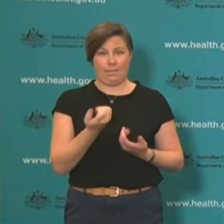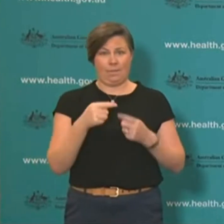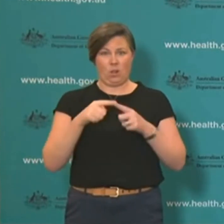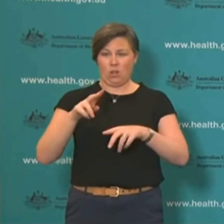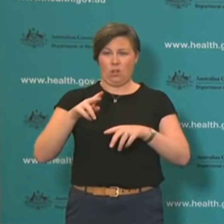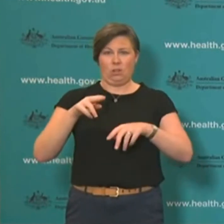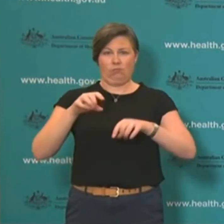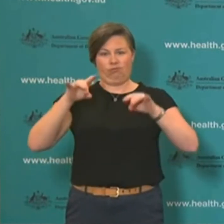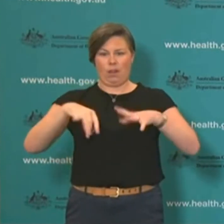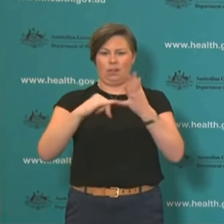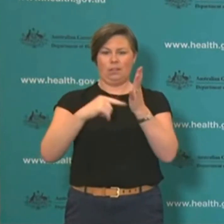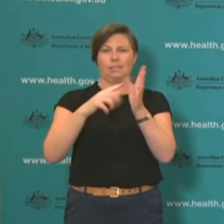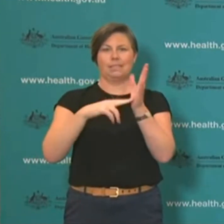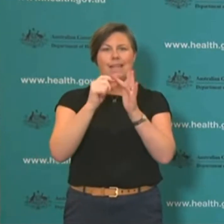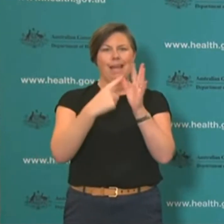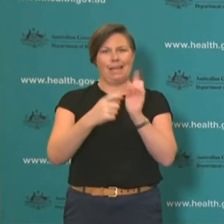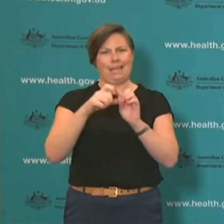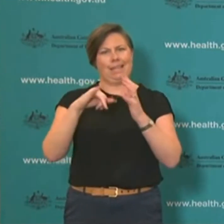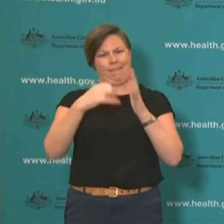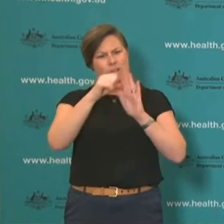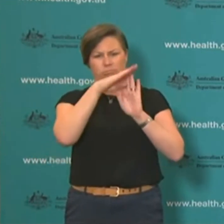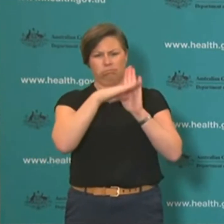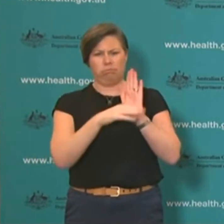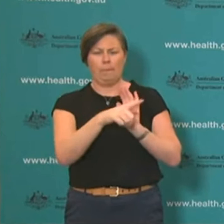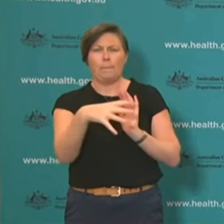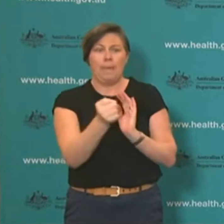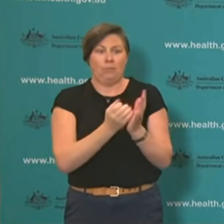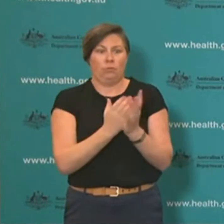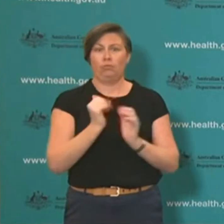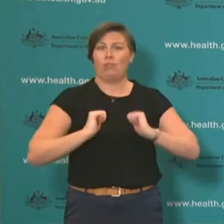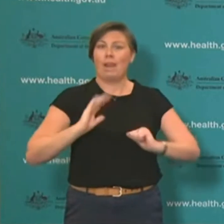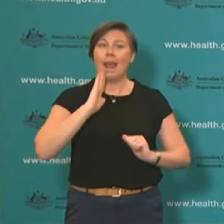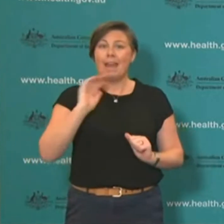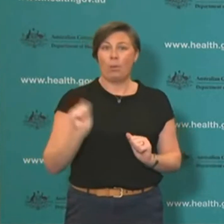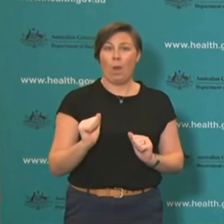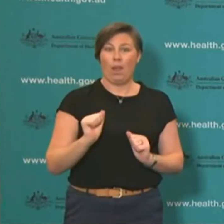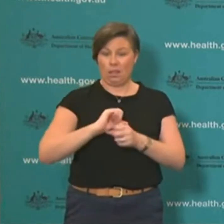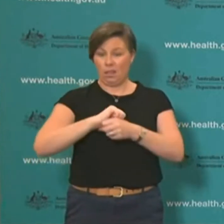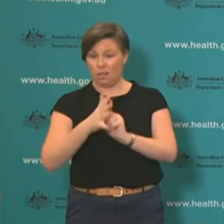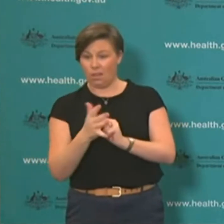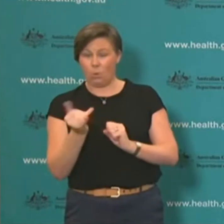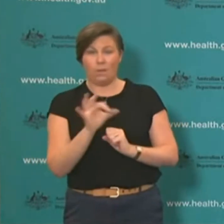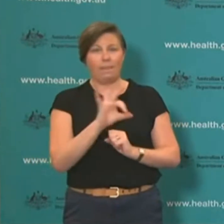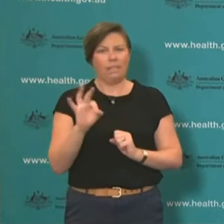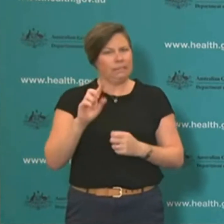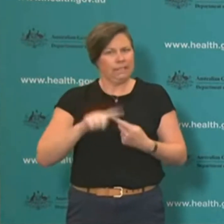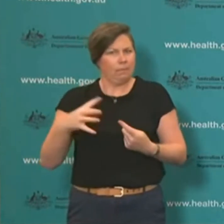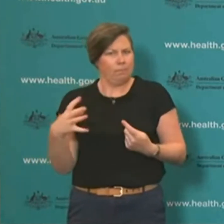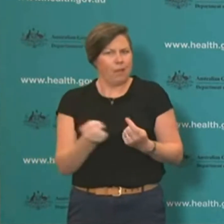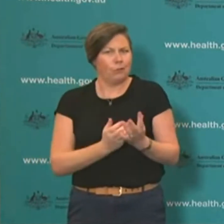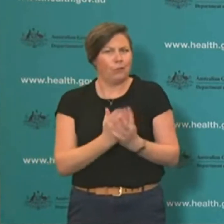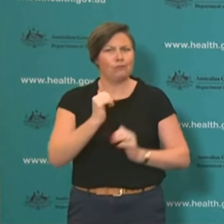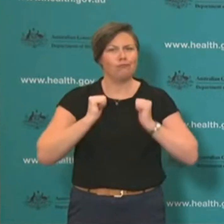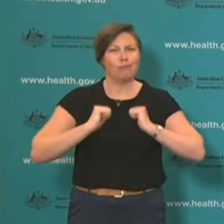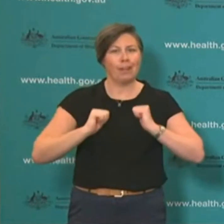national standards to be able to understand that. So there's nothing new that we've implemented in terms of any